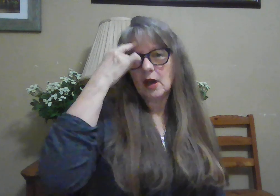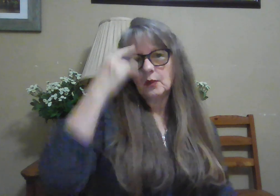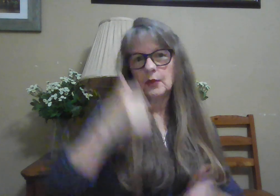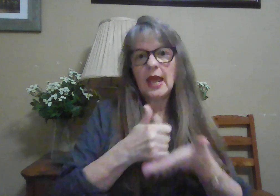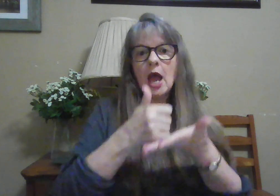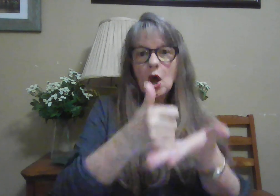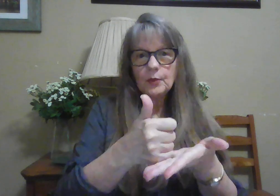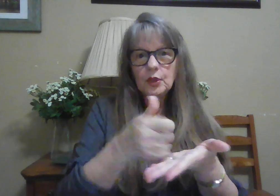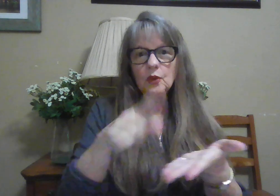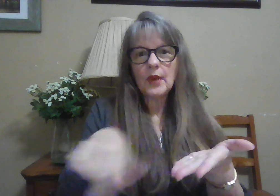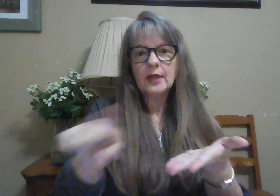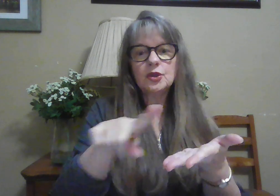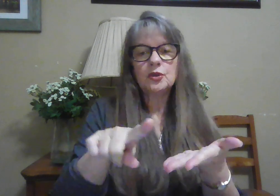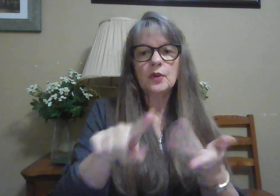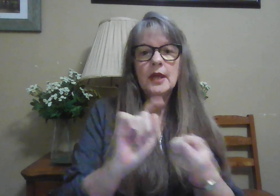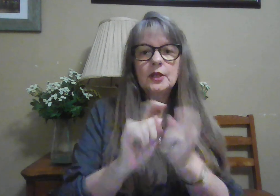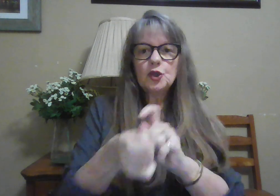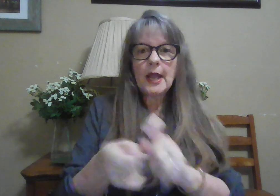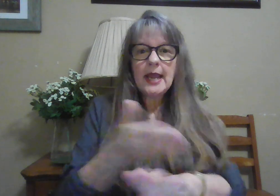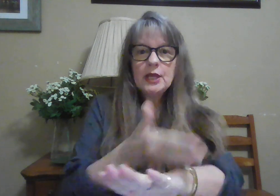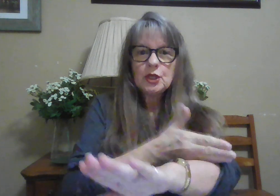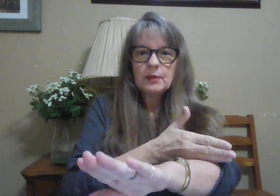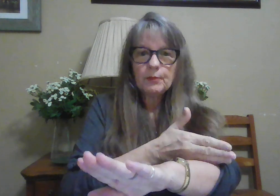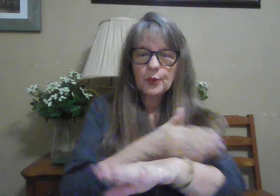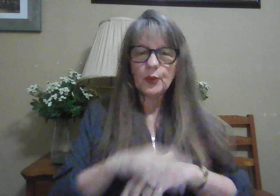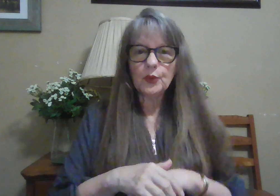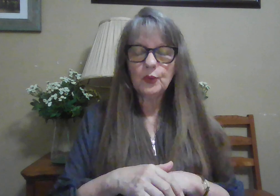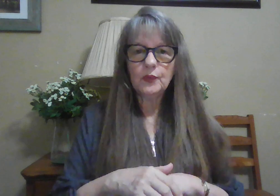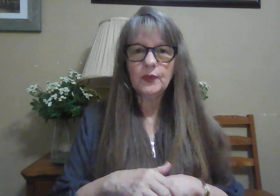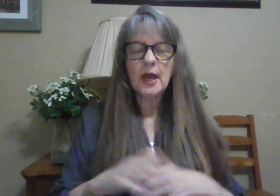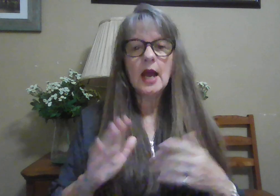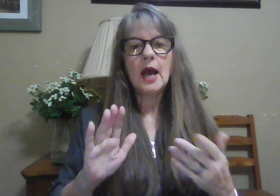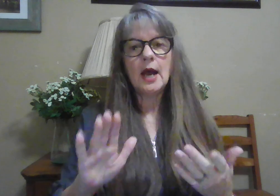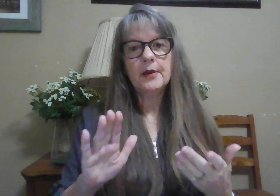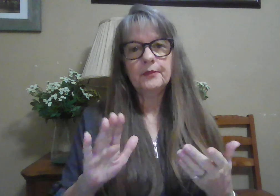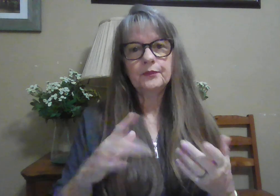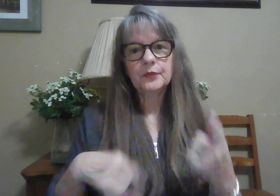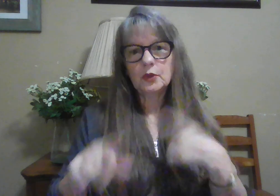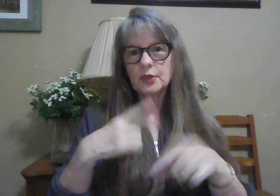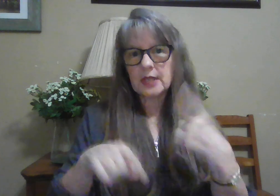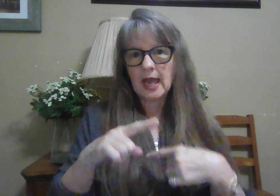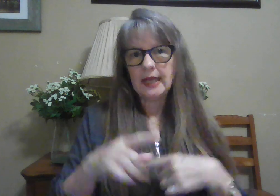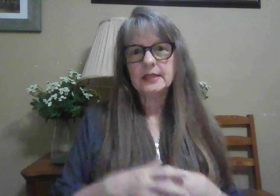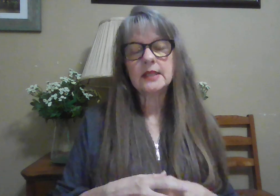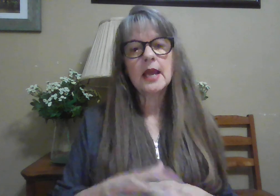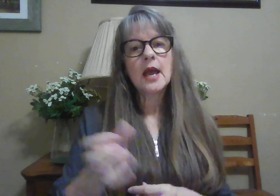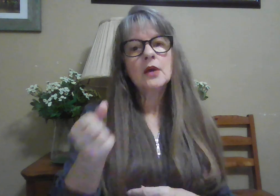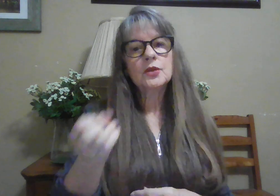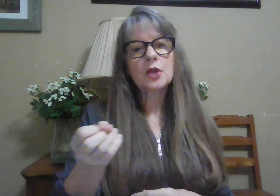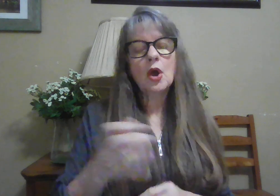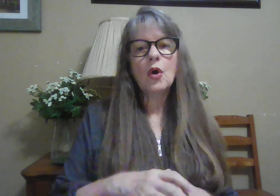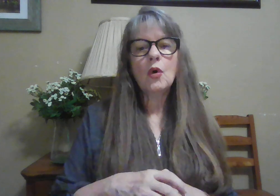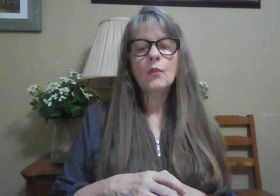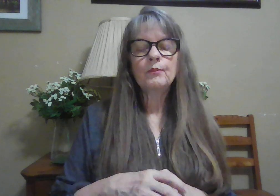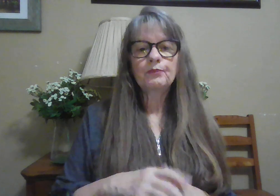would help you as you change and improve your signs. So,